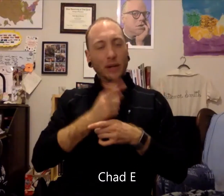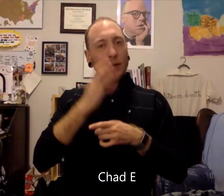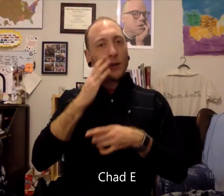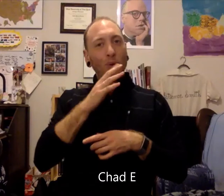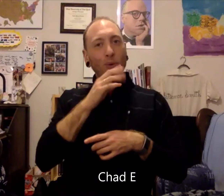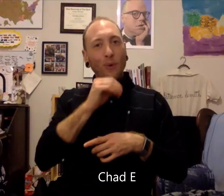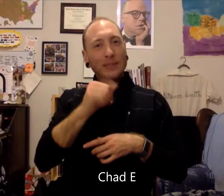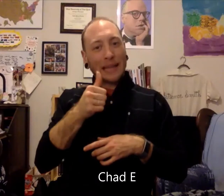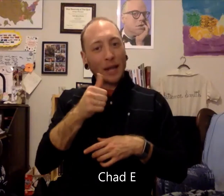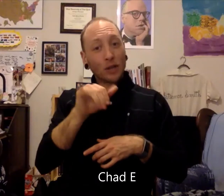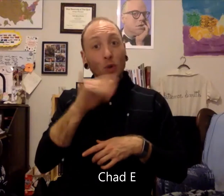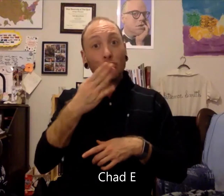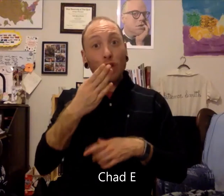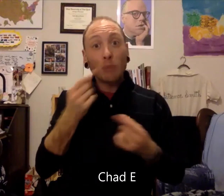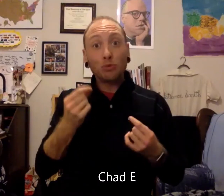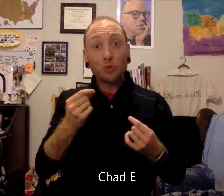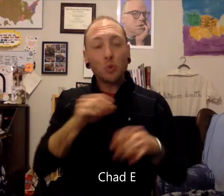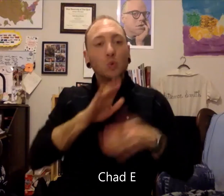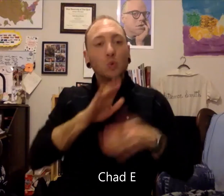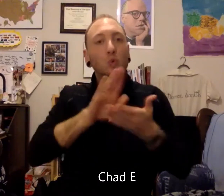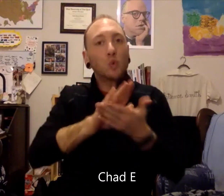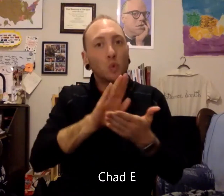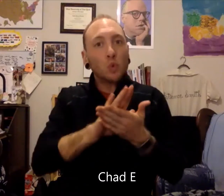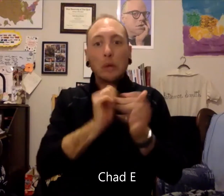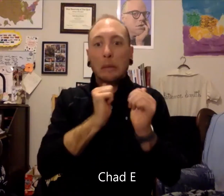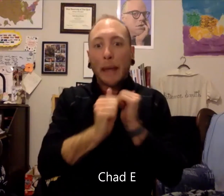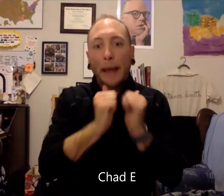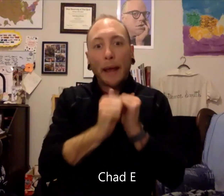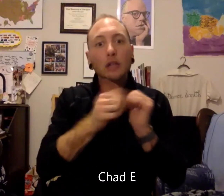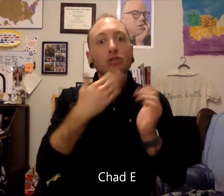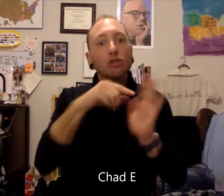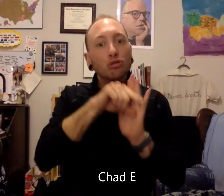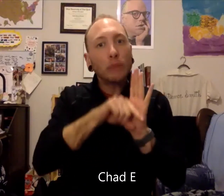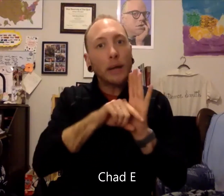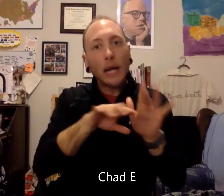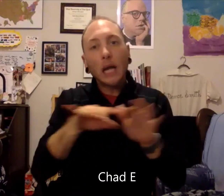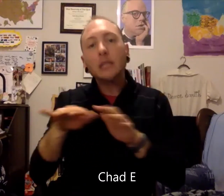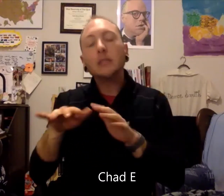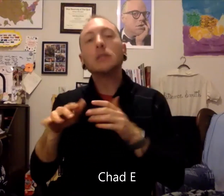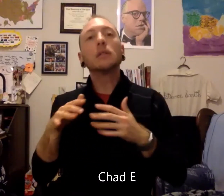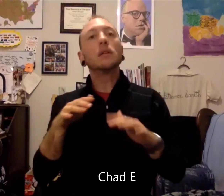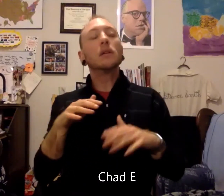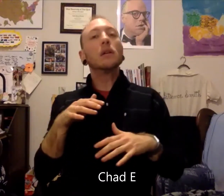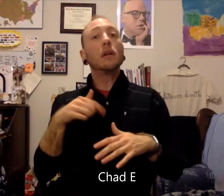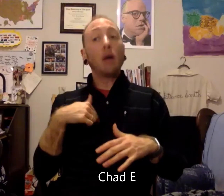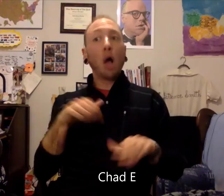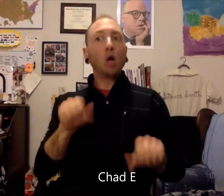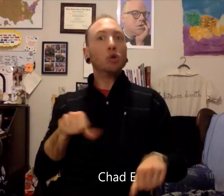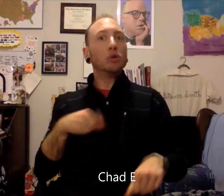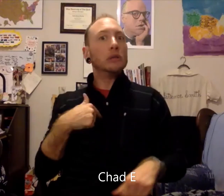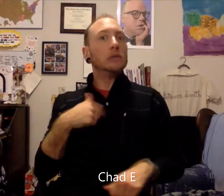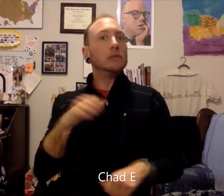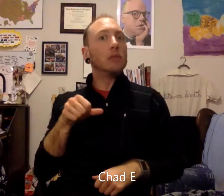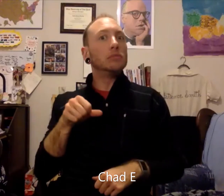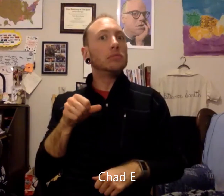and get grades that will let you pass and all that stuff. And I was able to do that without any problem.